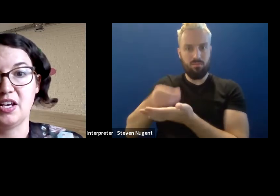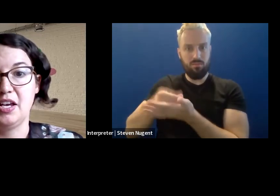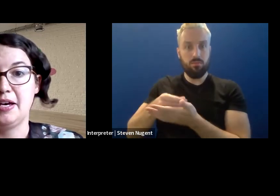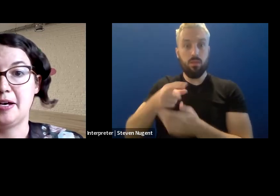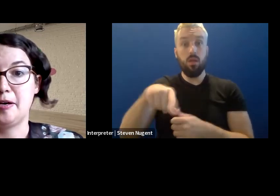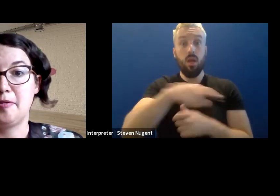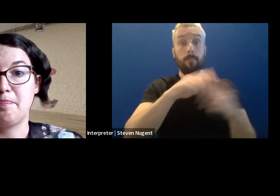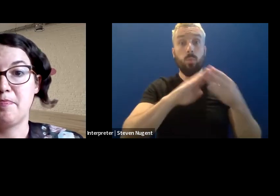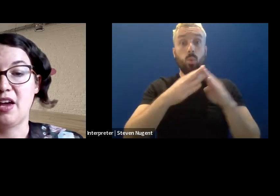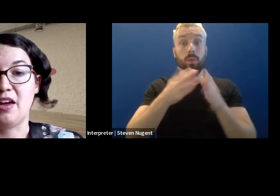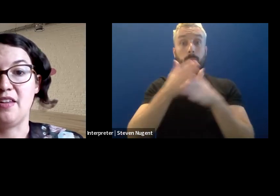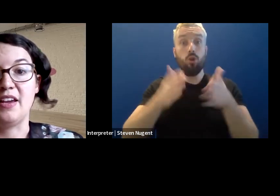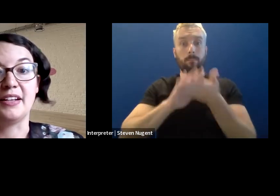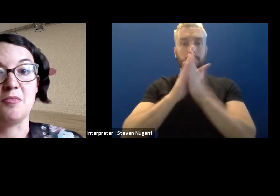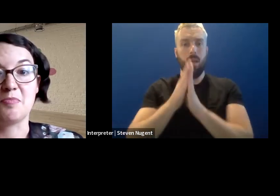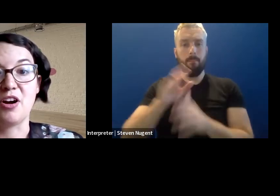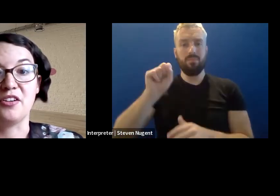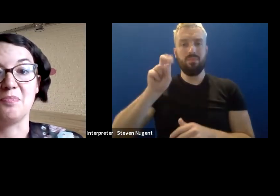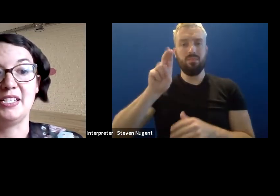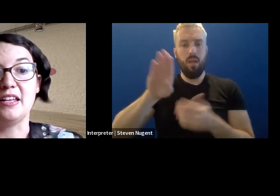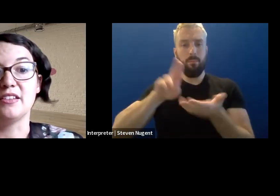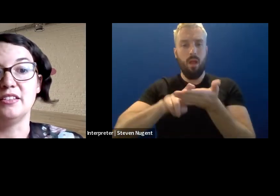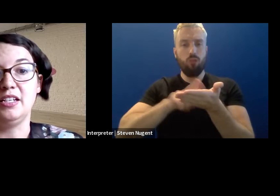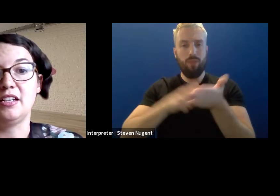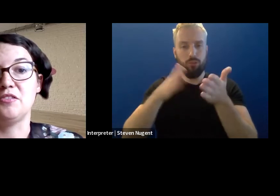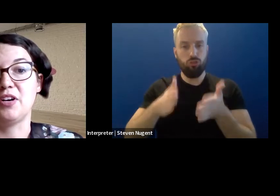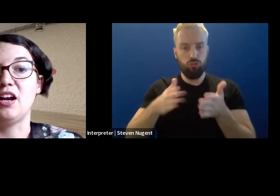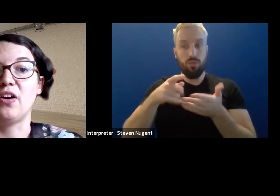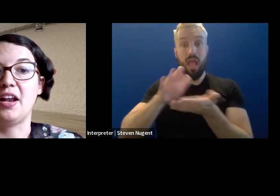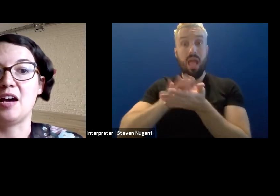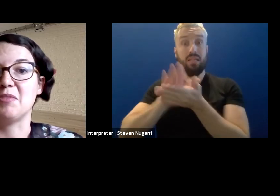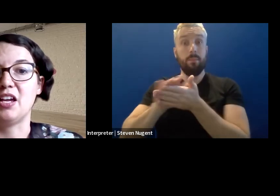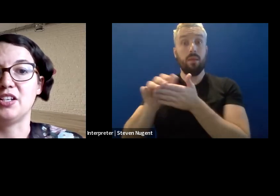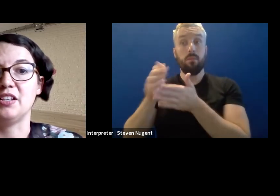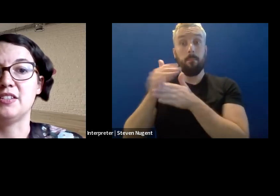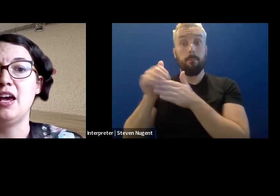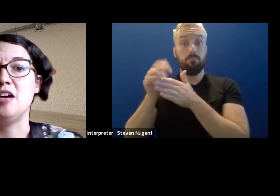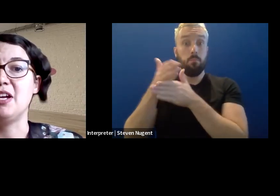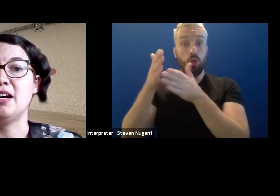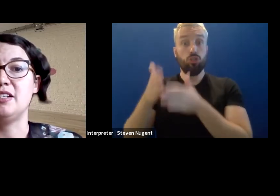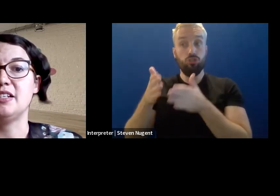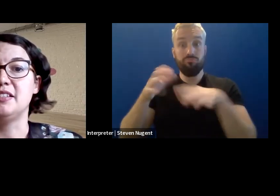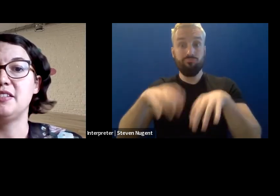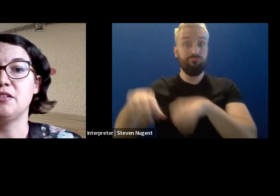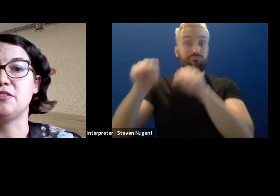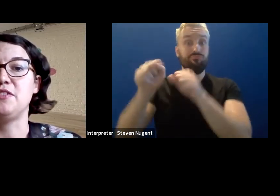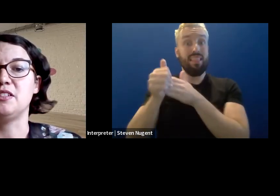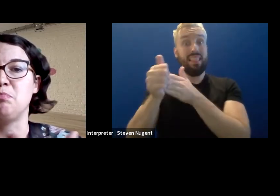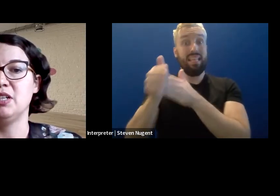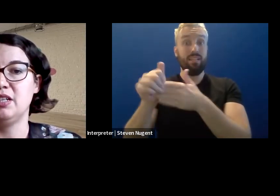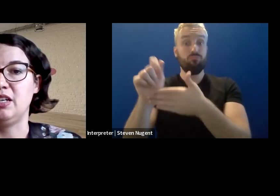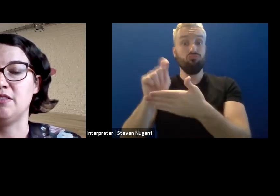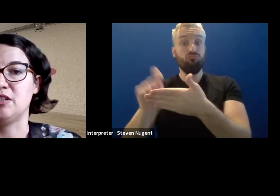subcontractors. And the academic partners may take the lead in writing grant applications and may not consider